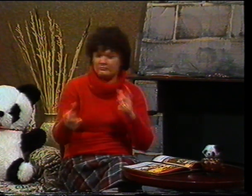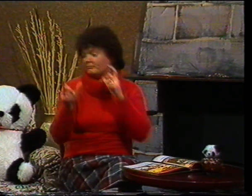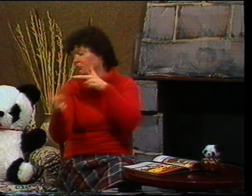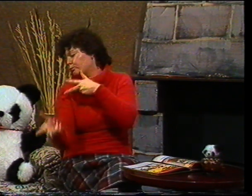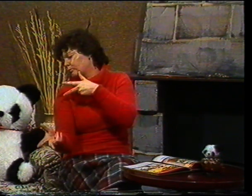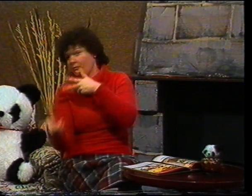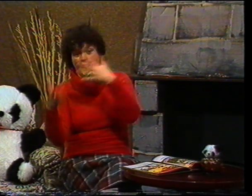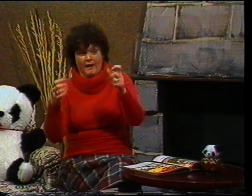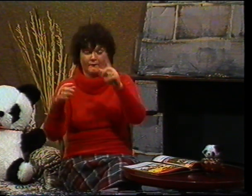upset.